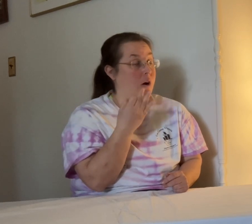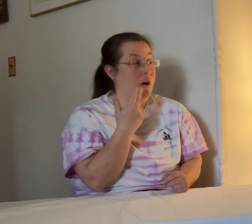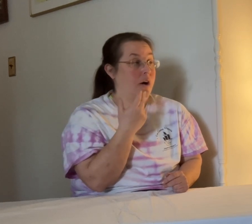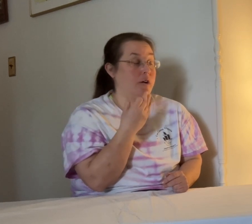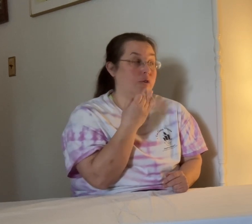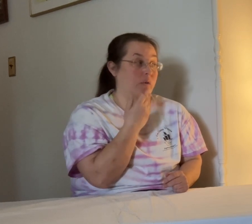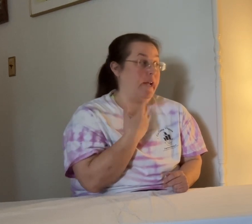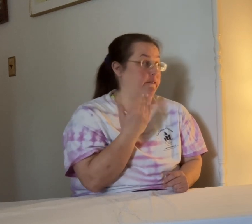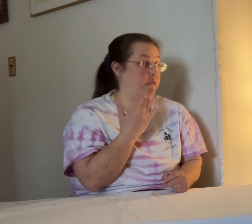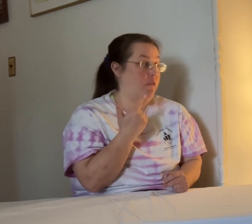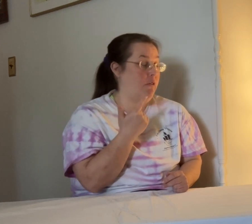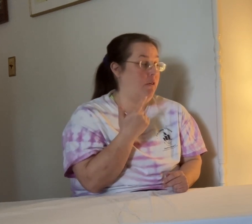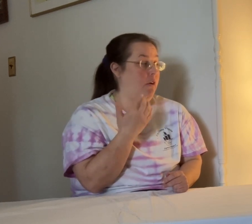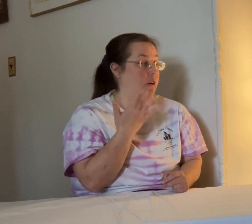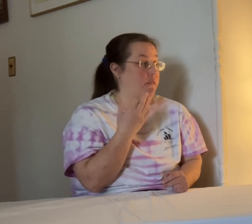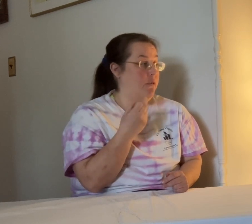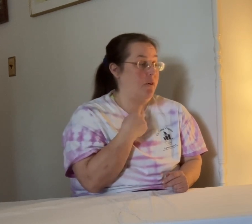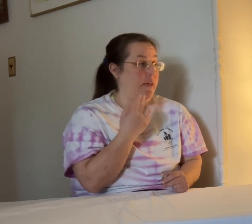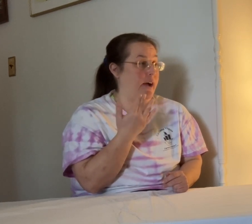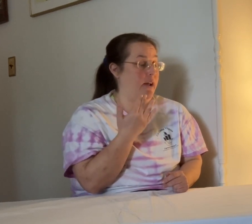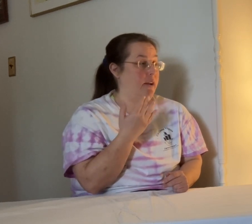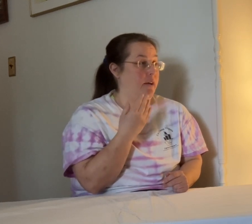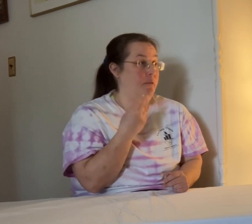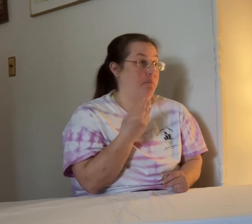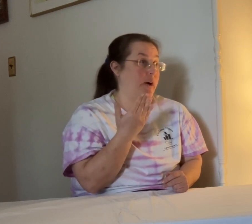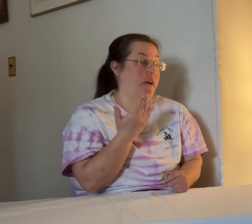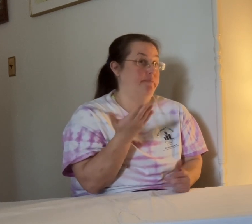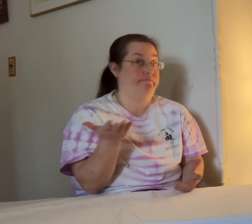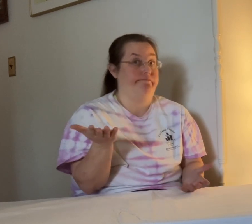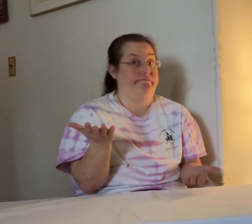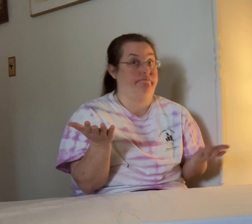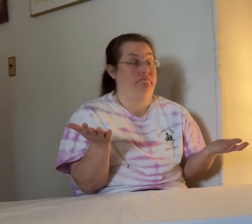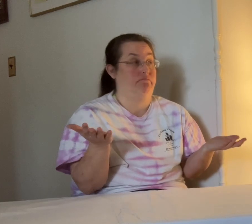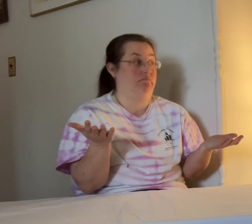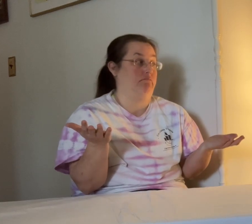are grateful for that. But